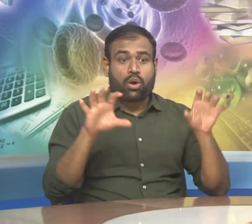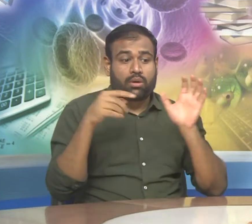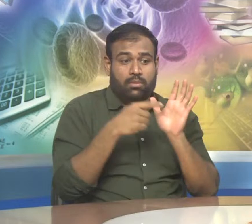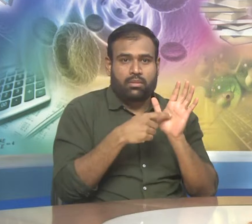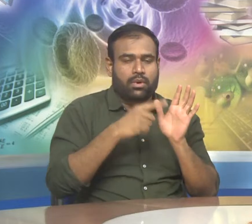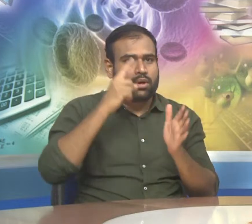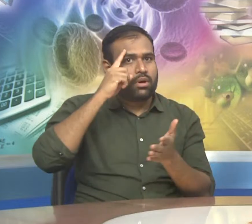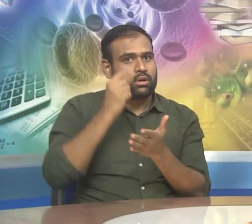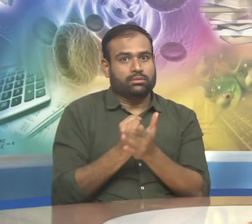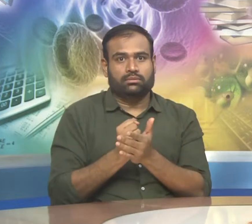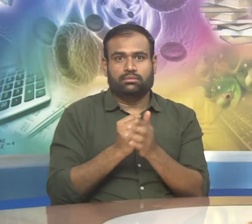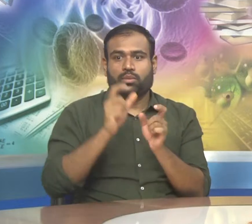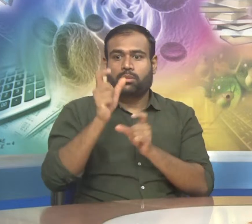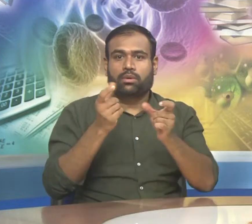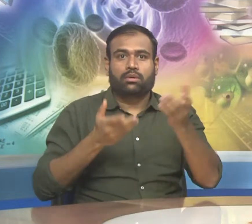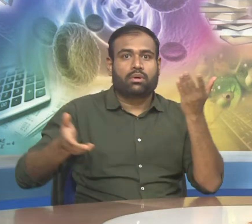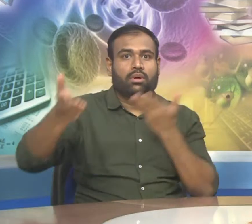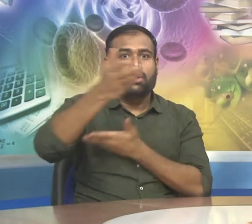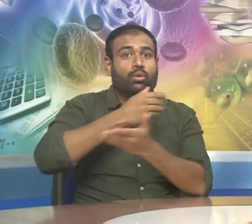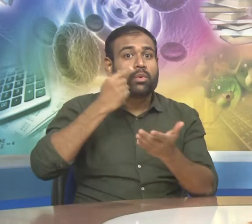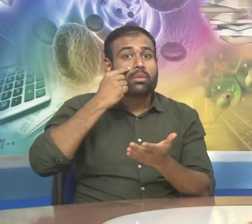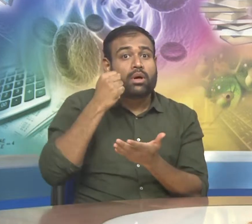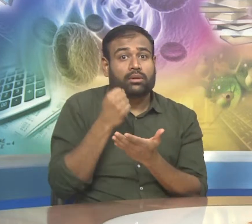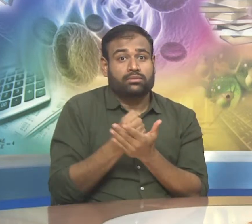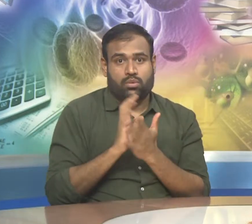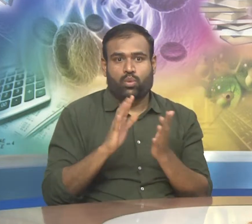freedom of religion,